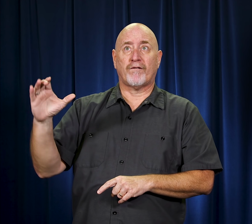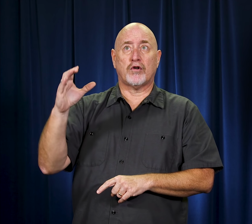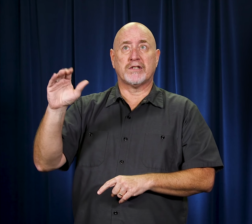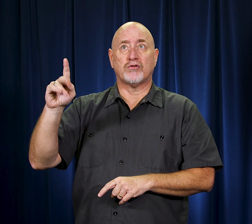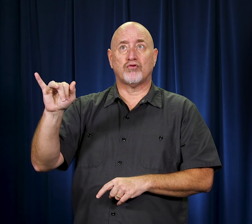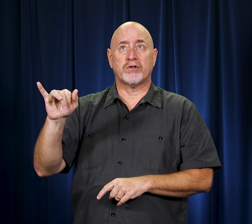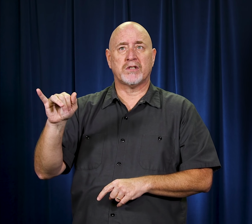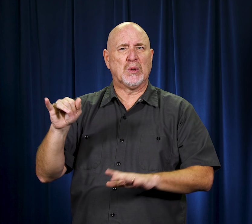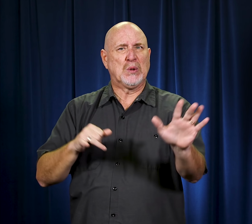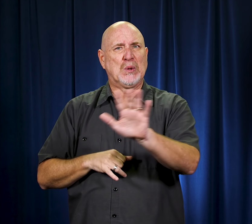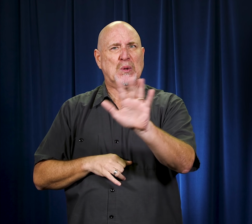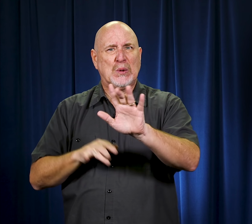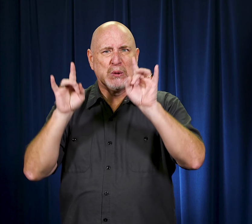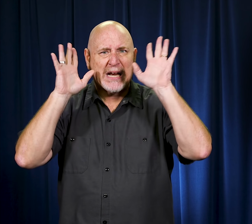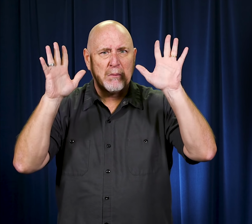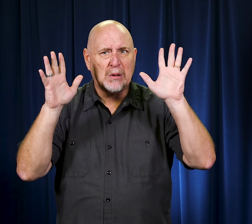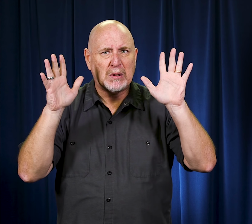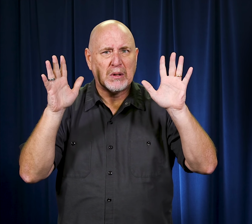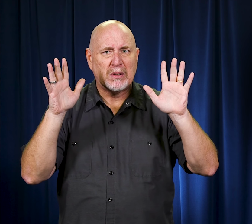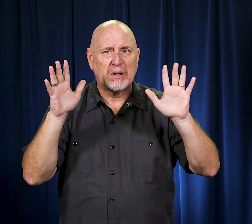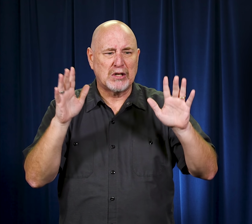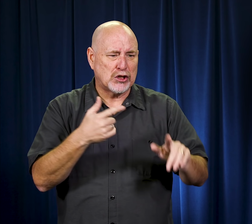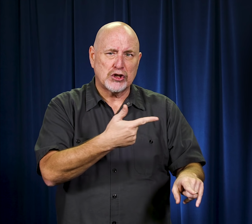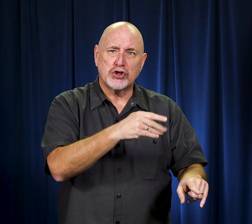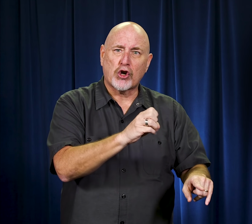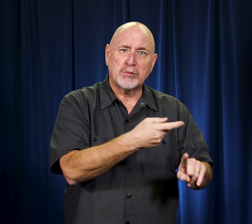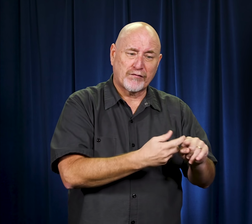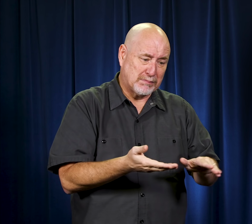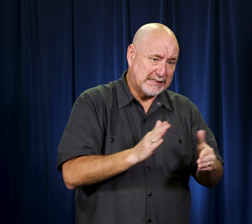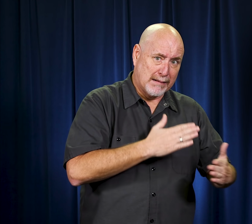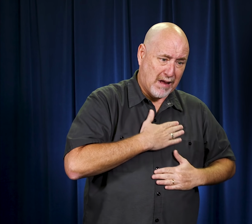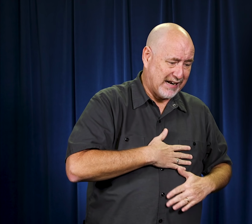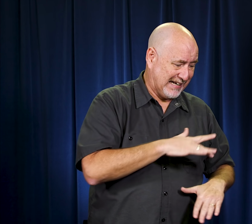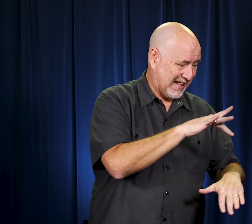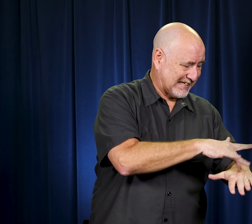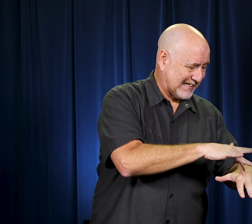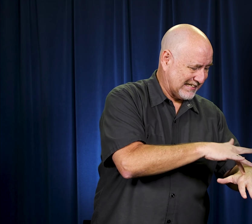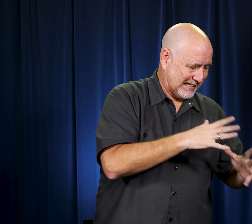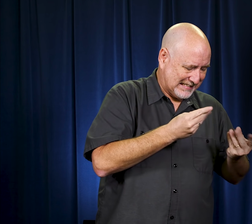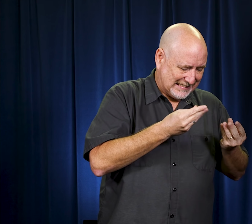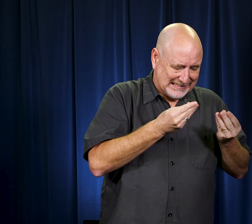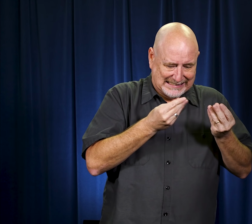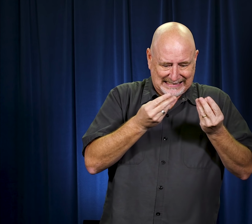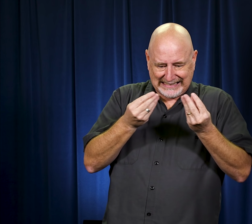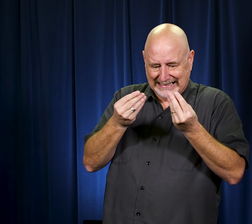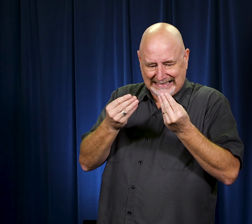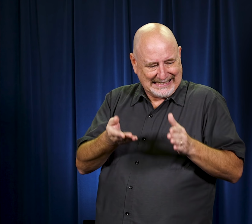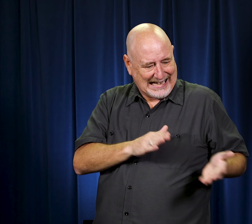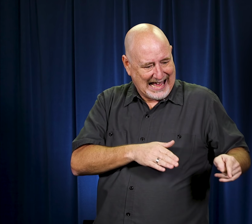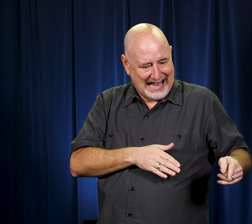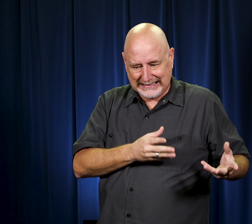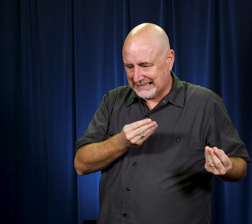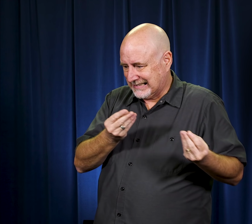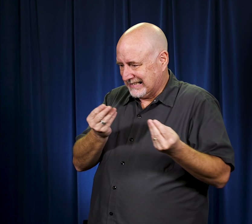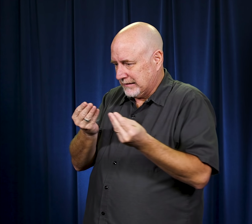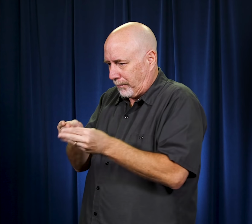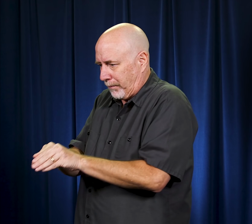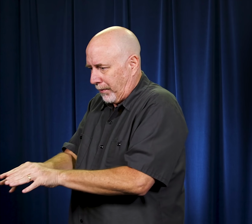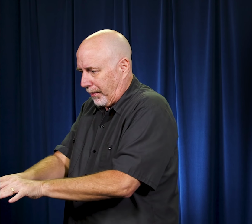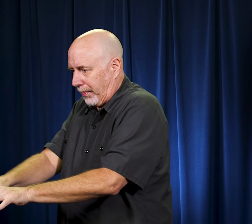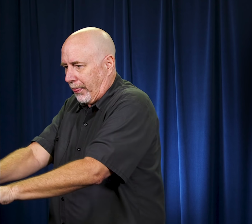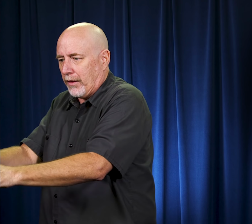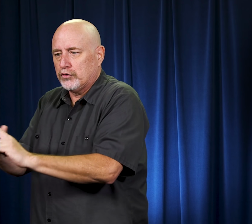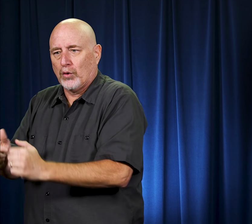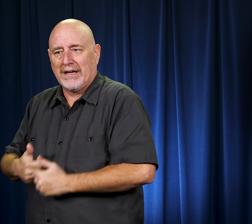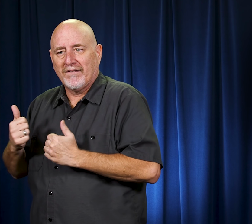observer's point of view, you realize that's terrible. They're passing germs from the dead bodies of ladies who are dying and giving